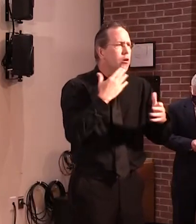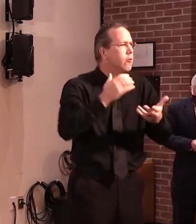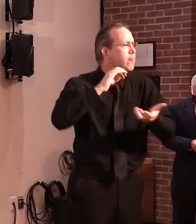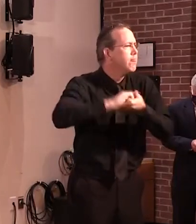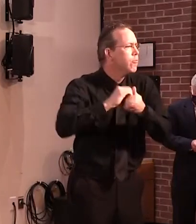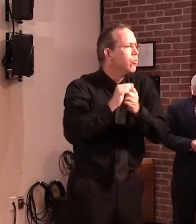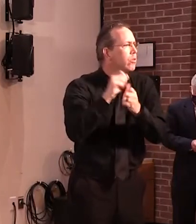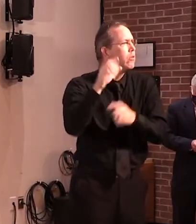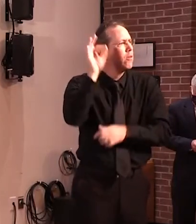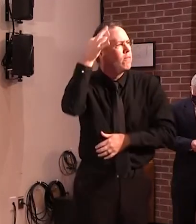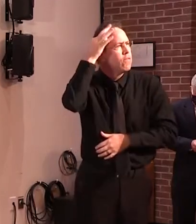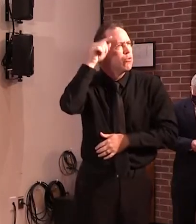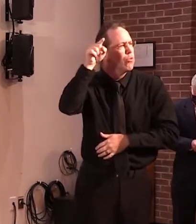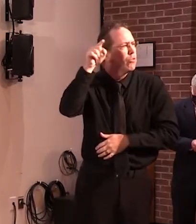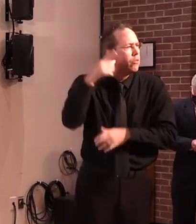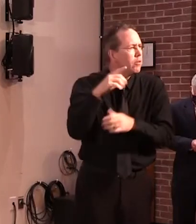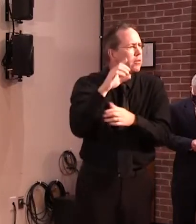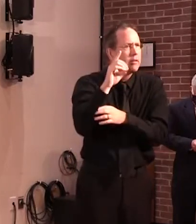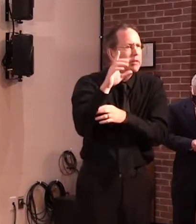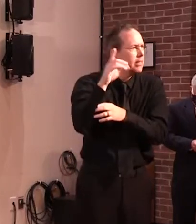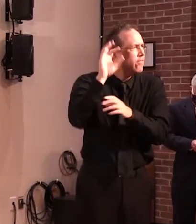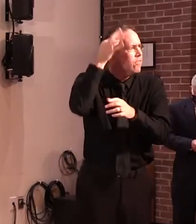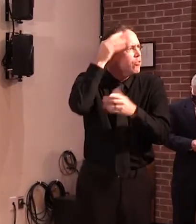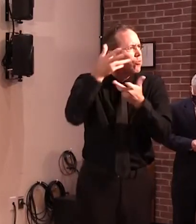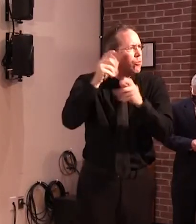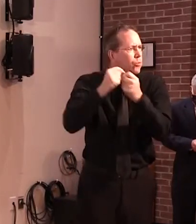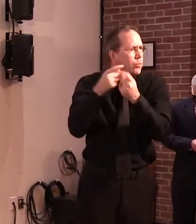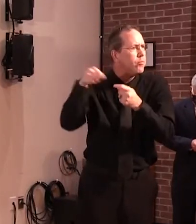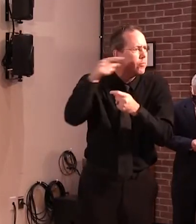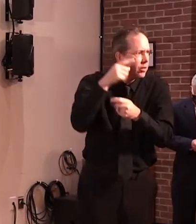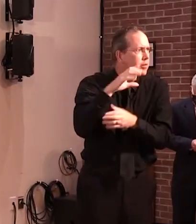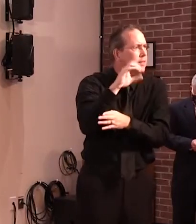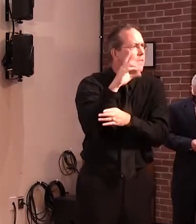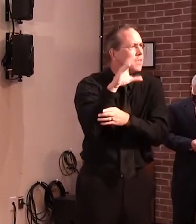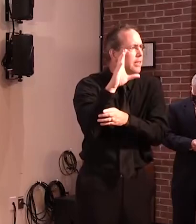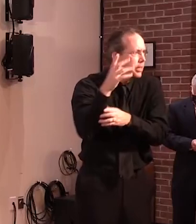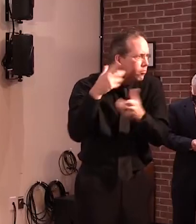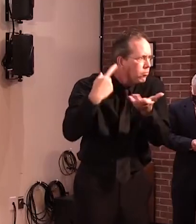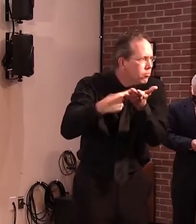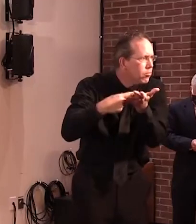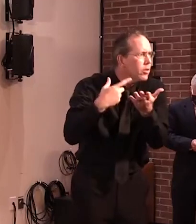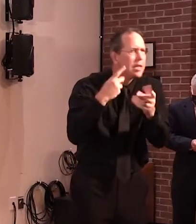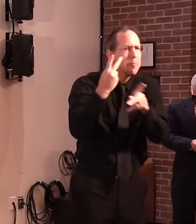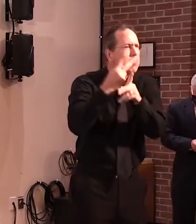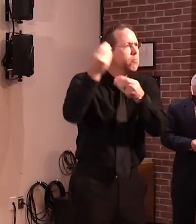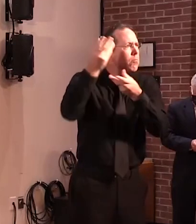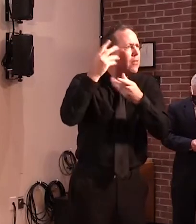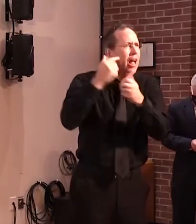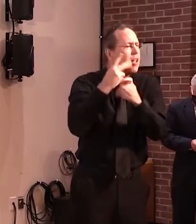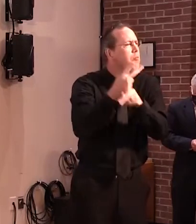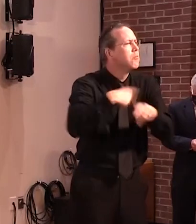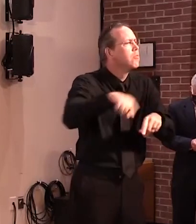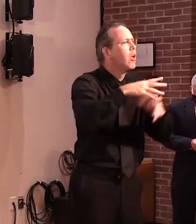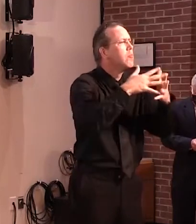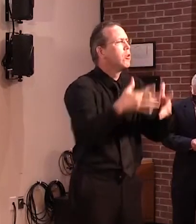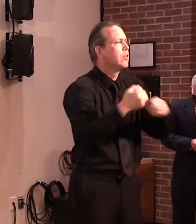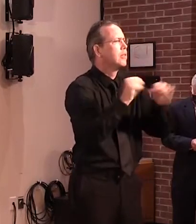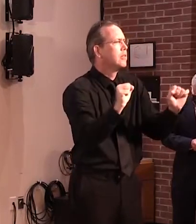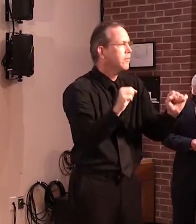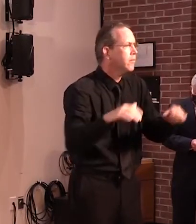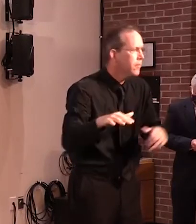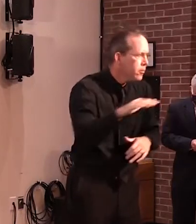are also working hard to keep Americans safe. Whether it's providing reliable research and health